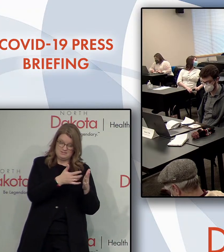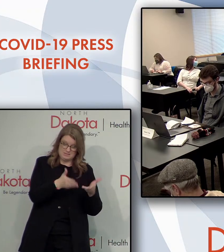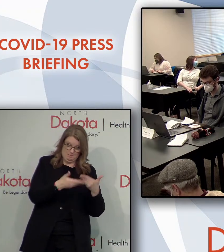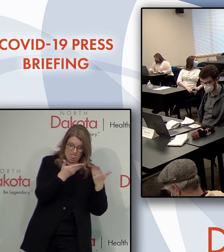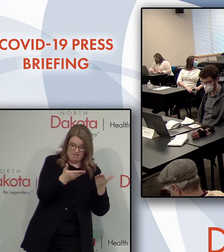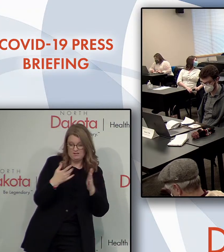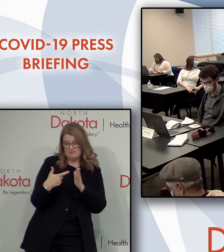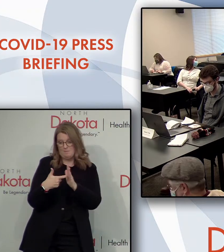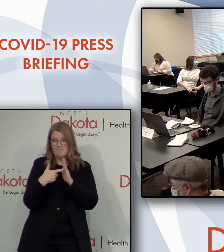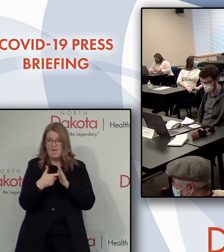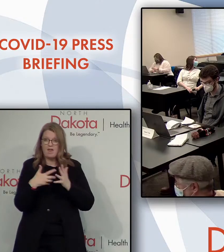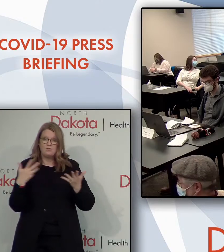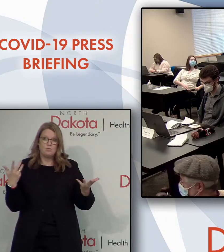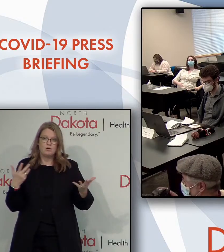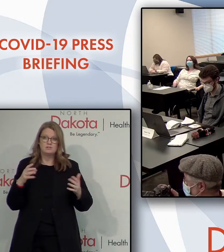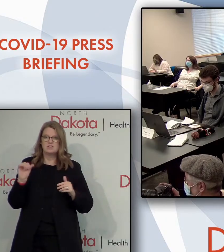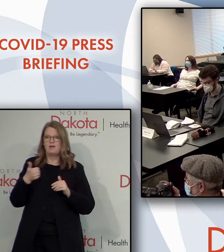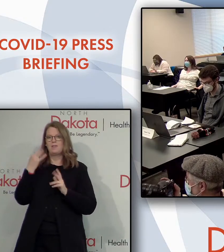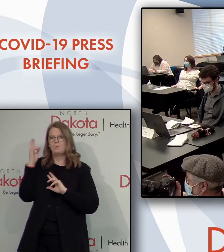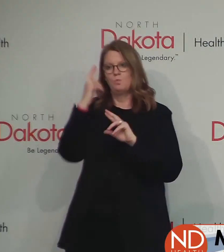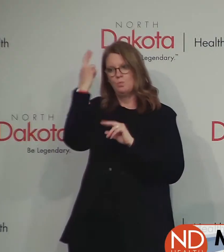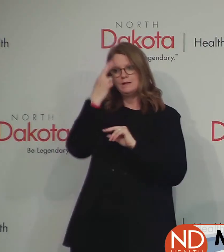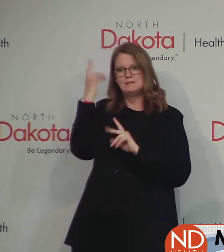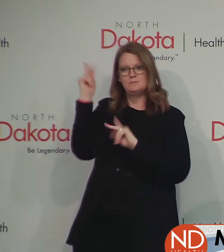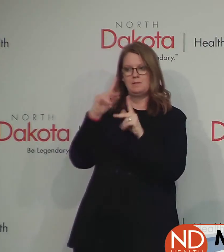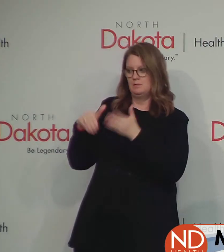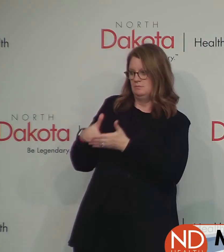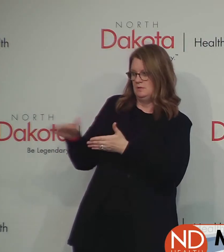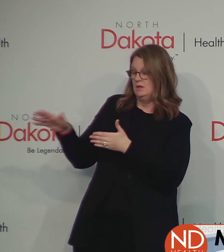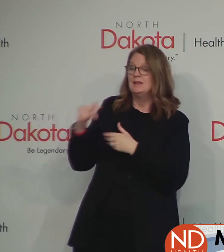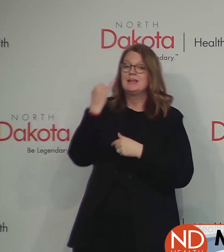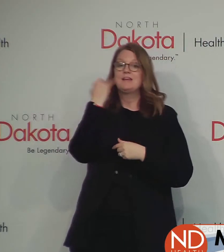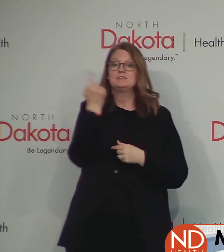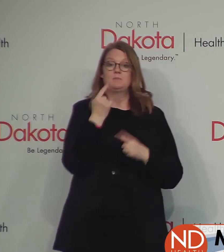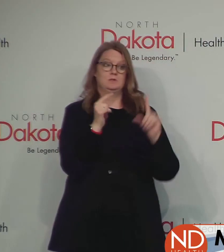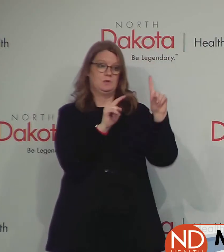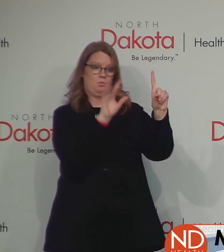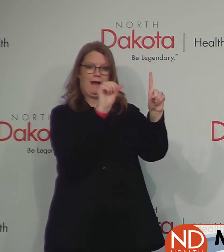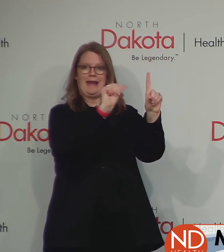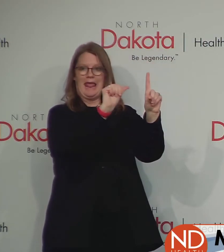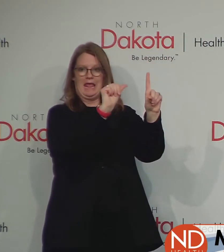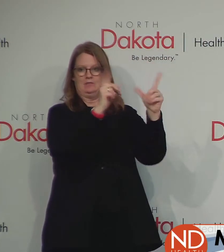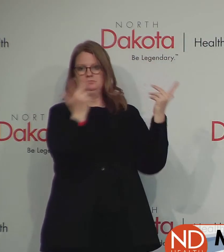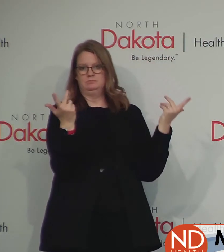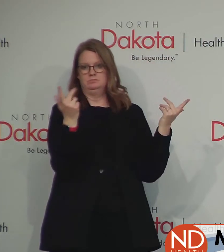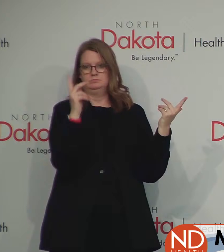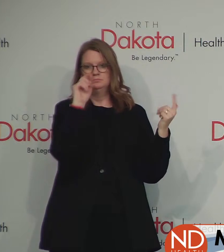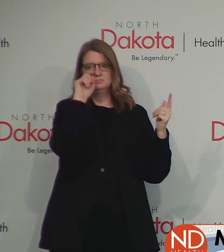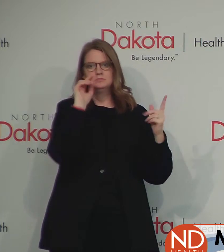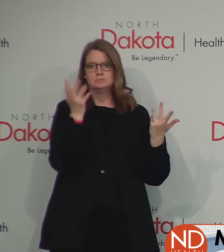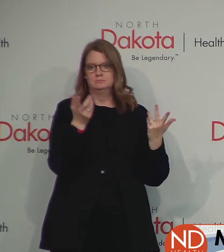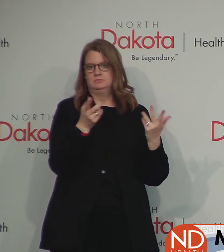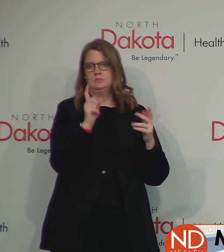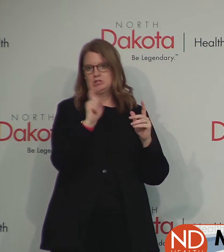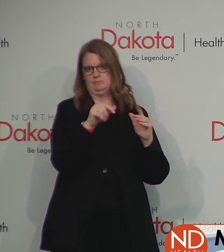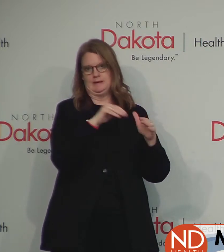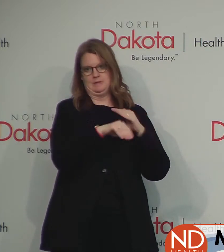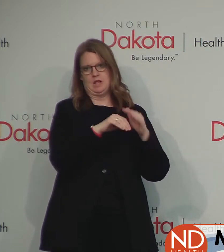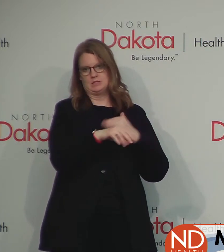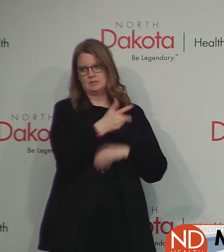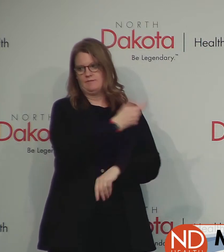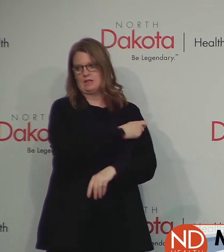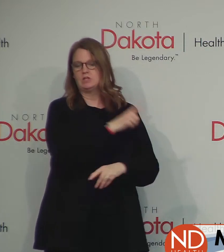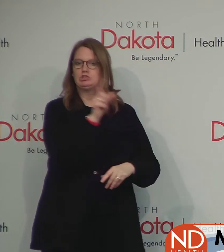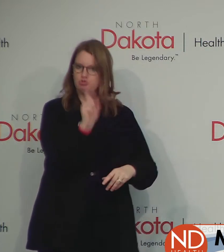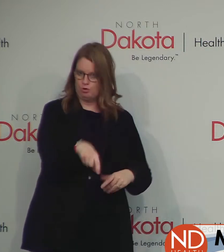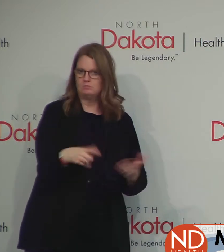other reasons why people have been turned away? If somebody's in 1A, there should be no reason why they can't access vaccine. And